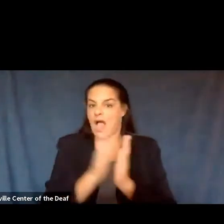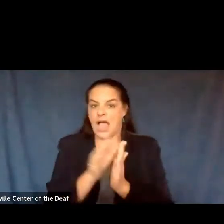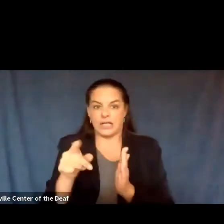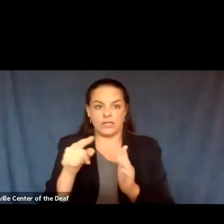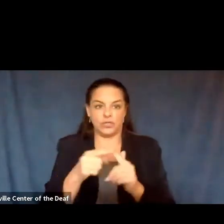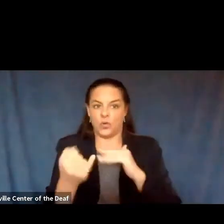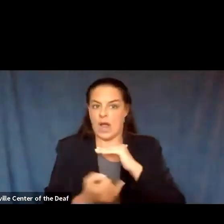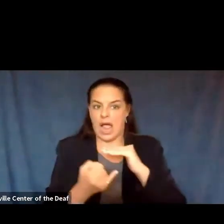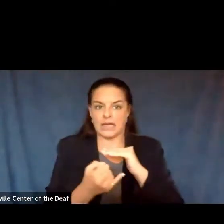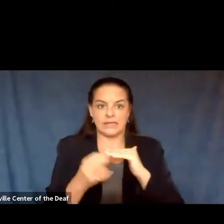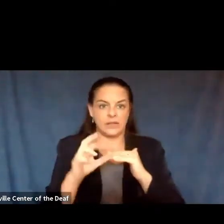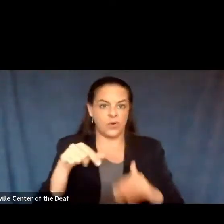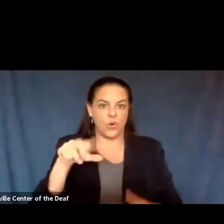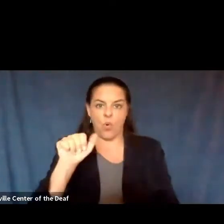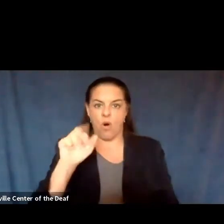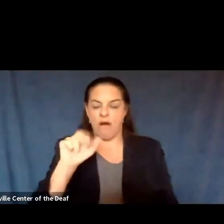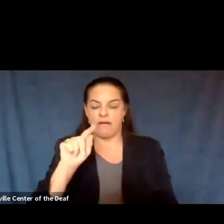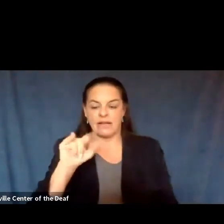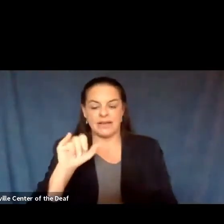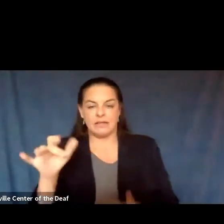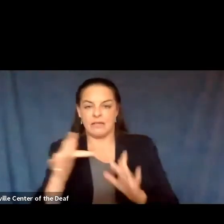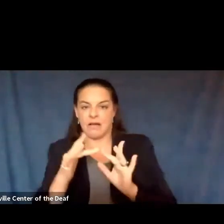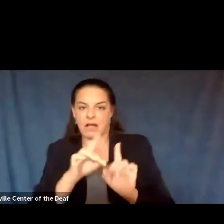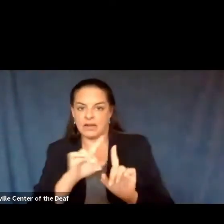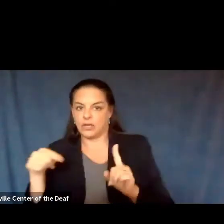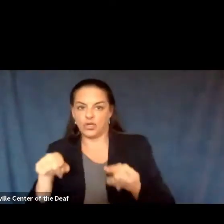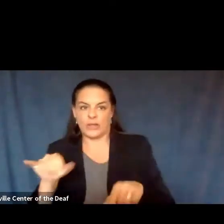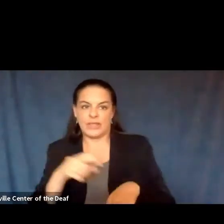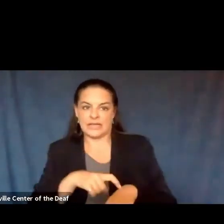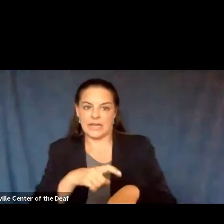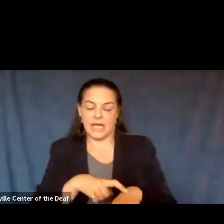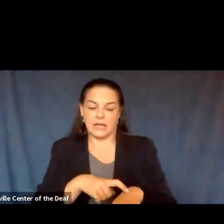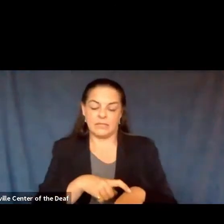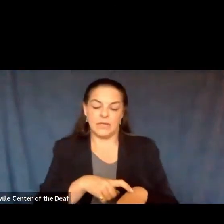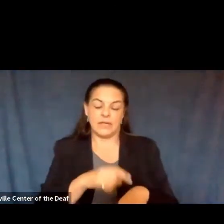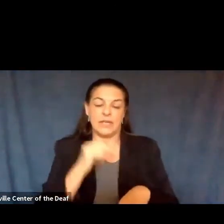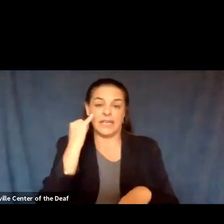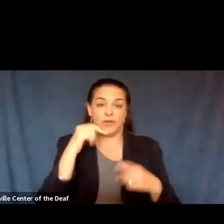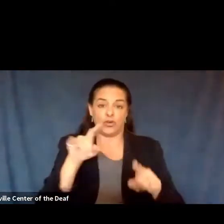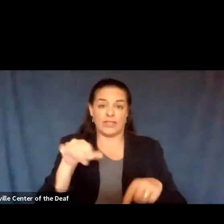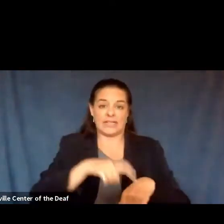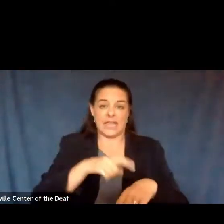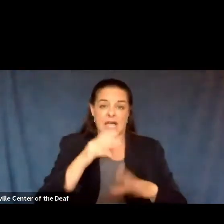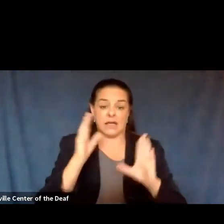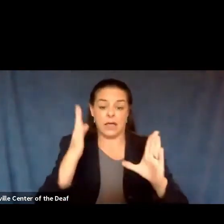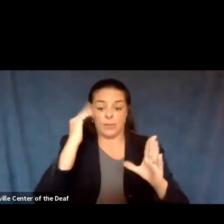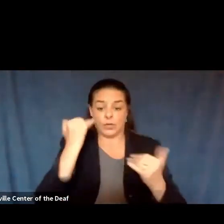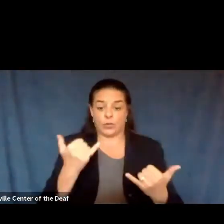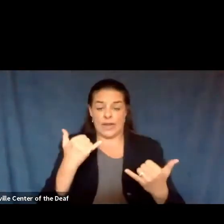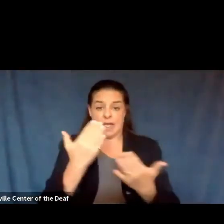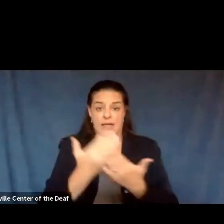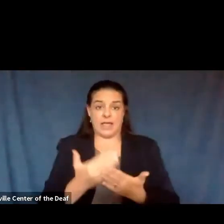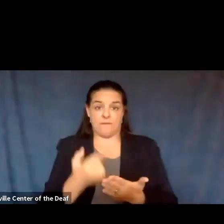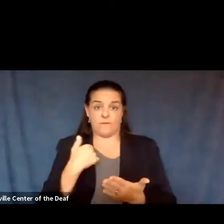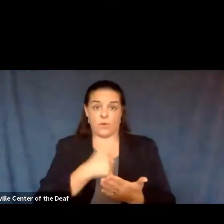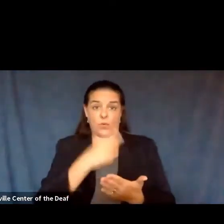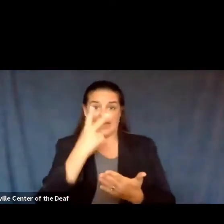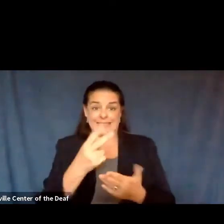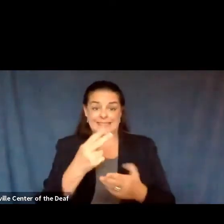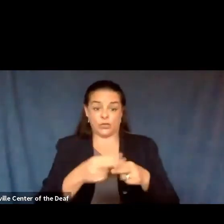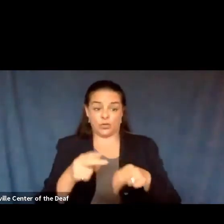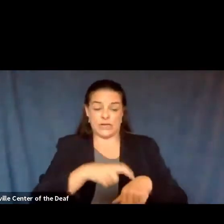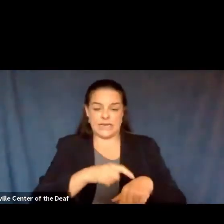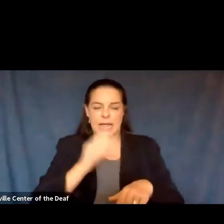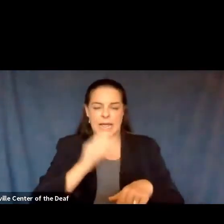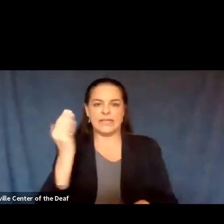and quarantine their contacts during that time period, if it's within that time period, because right now the evidence that we can see in the short amount of time we have is that